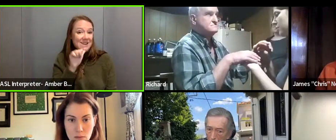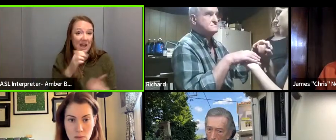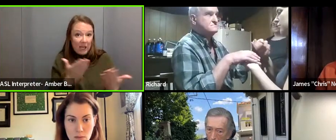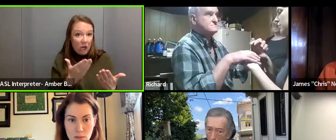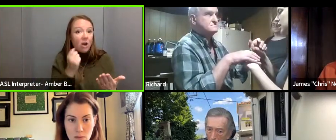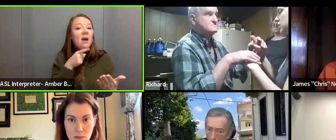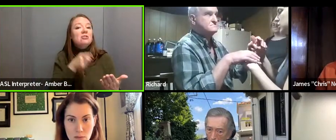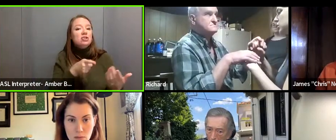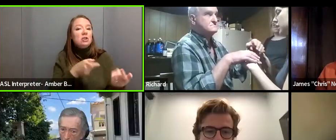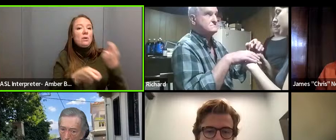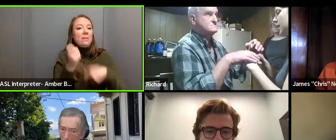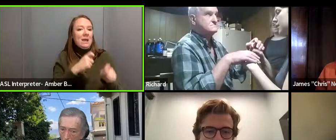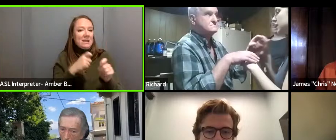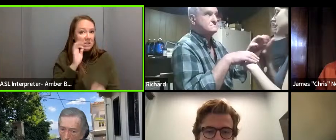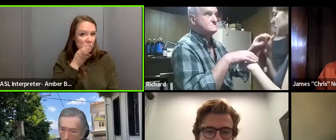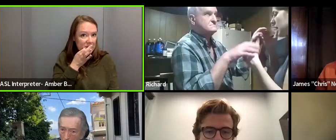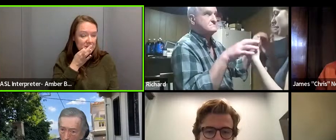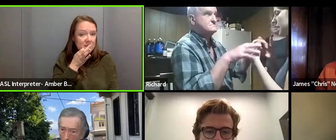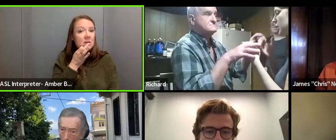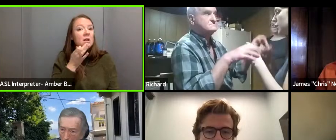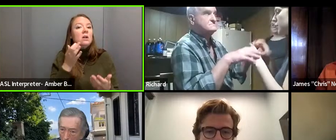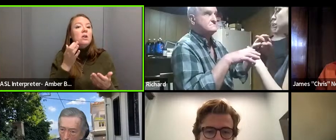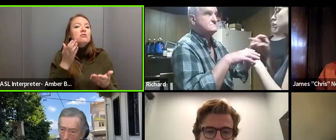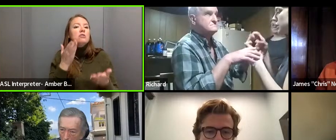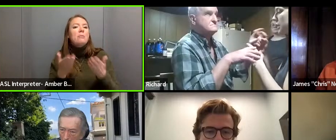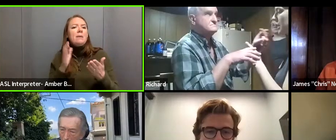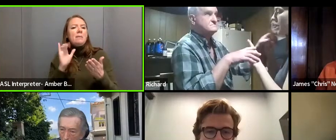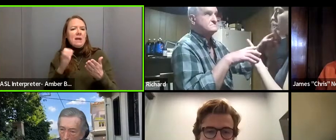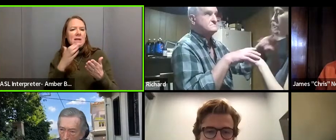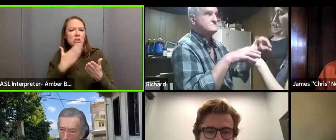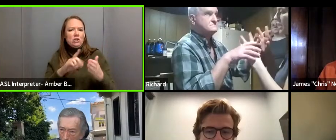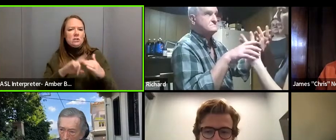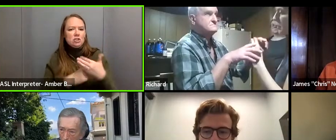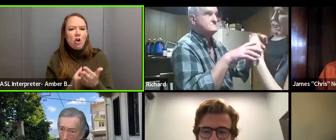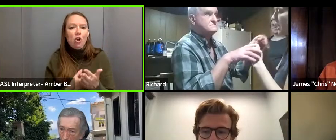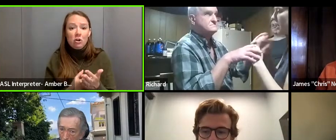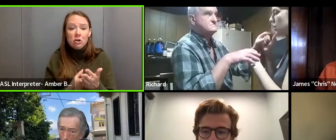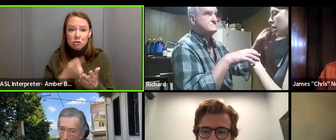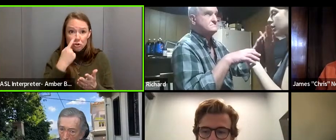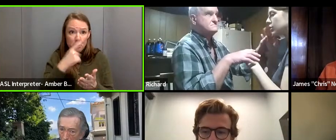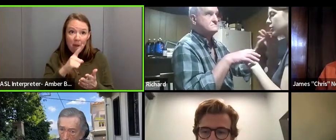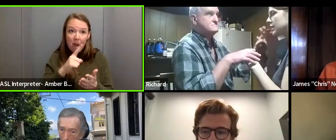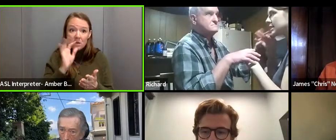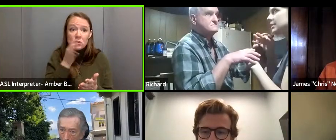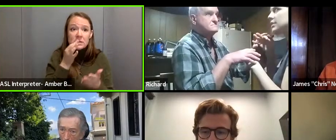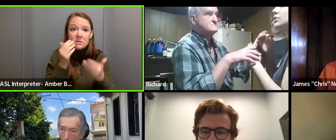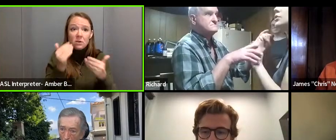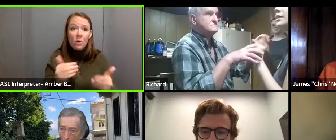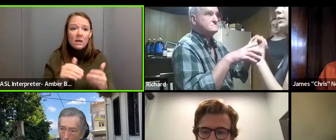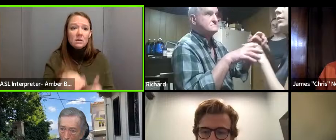And so that maybe that would be a good way to start. So can we do it that way, Chris?